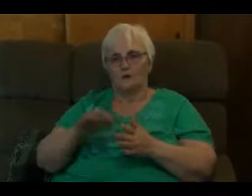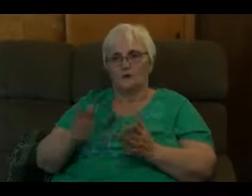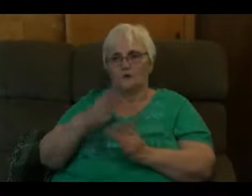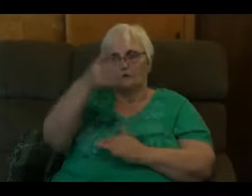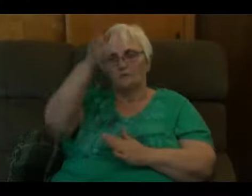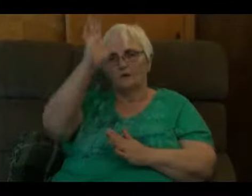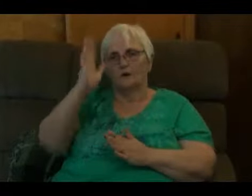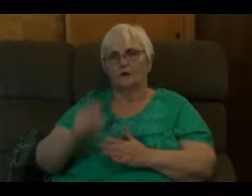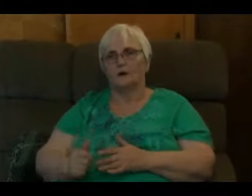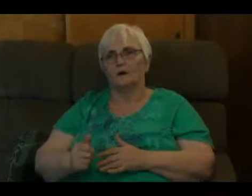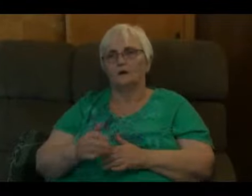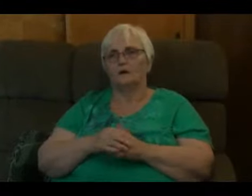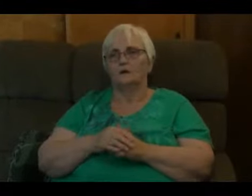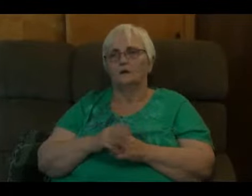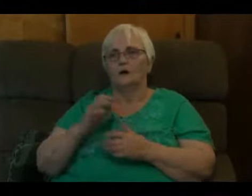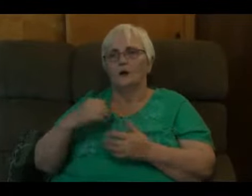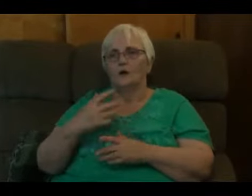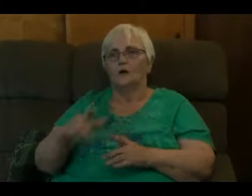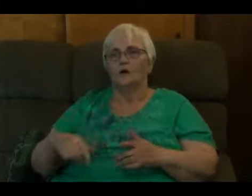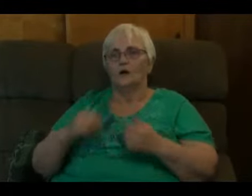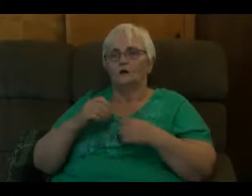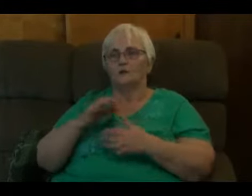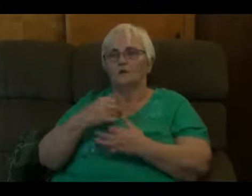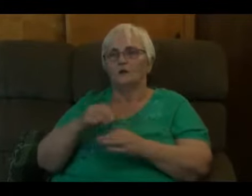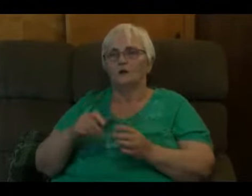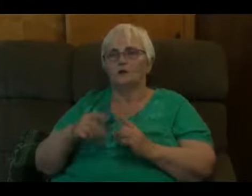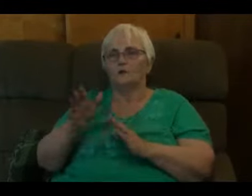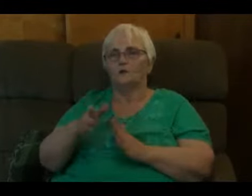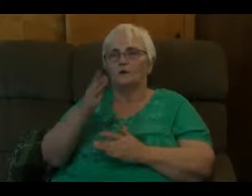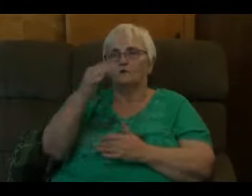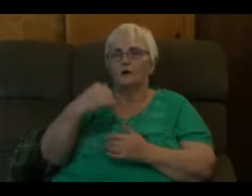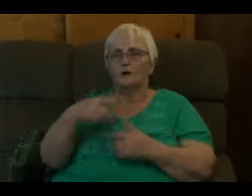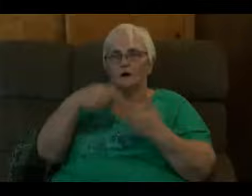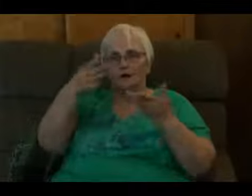God. Our lives were created to glorify our Heavenly Father.